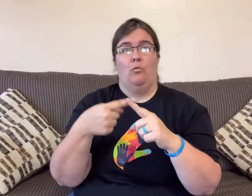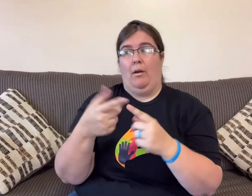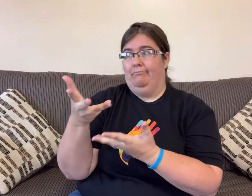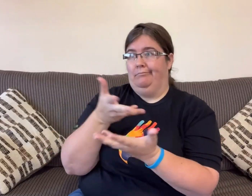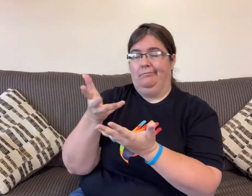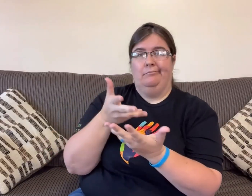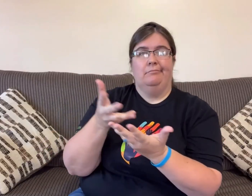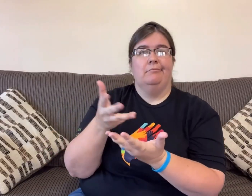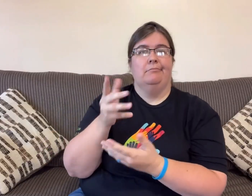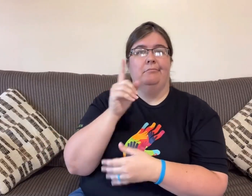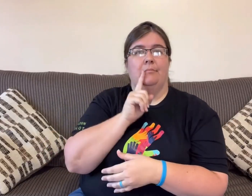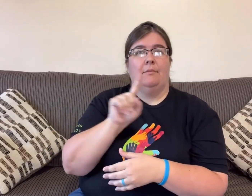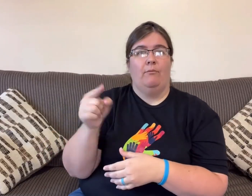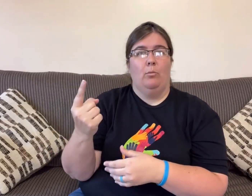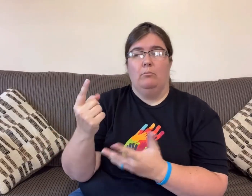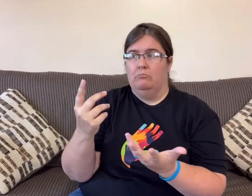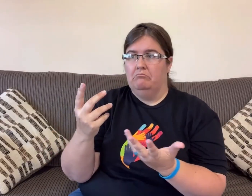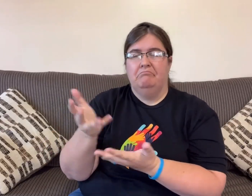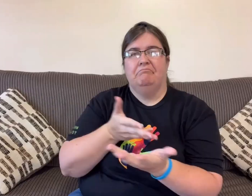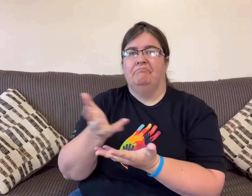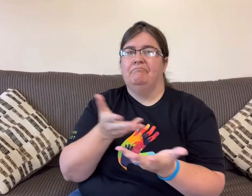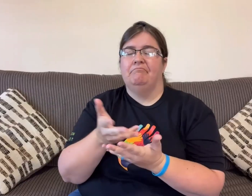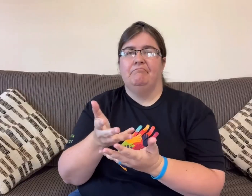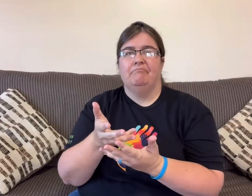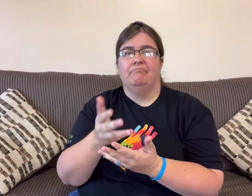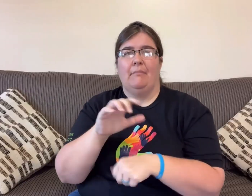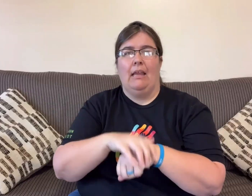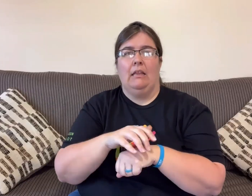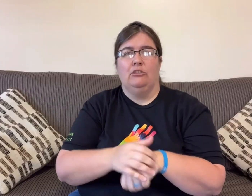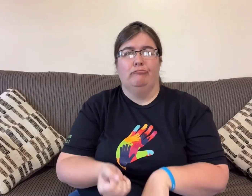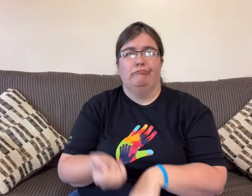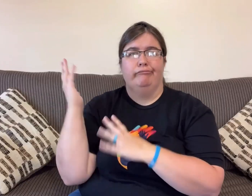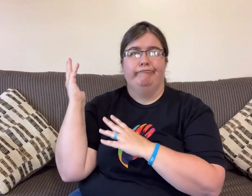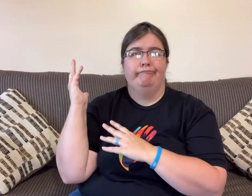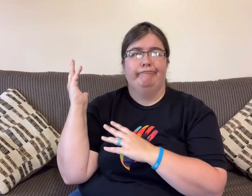understand. But when I'm with deaf only, we just toss out English.